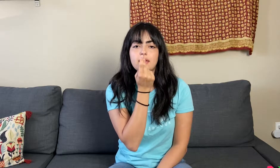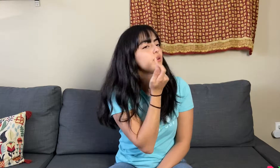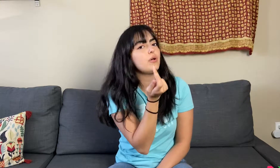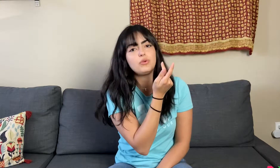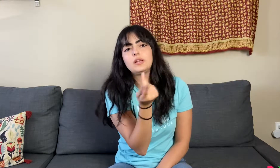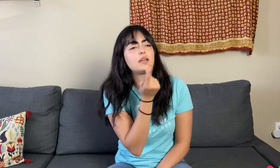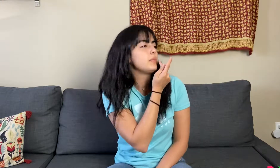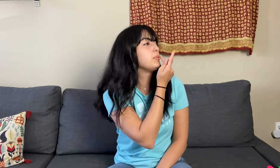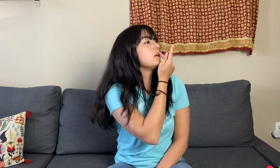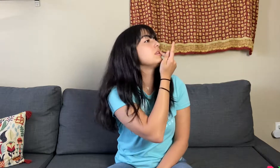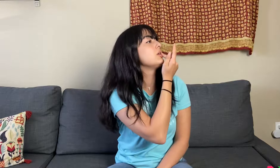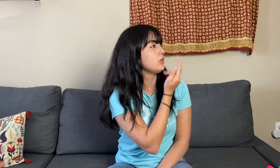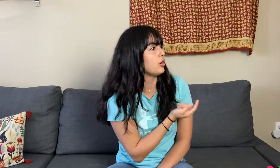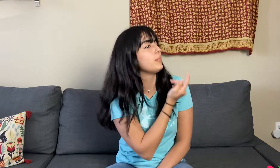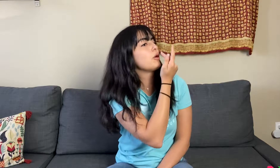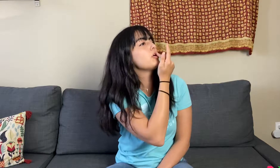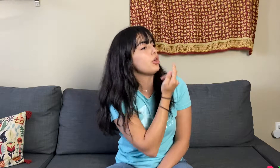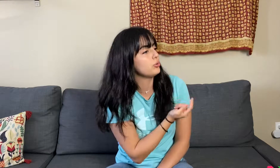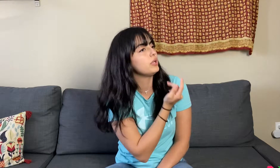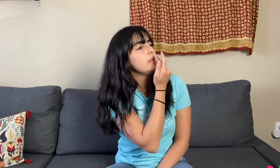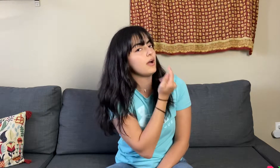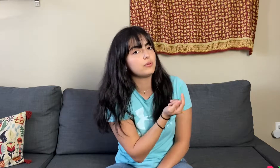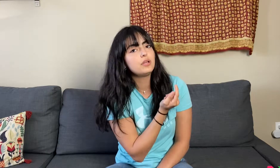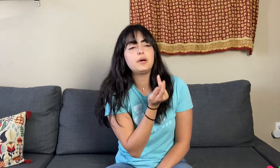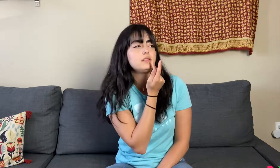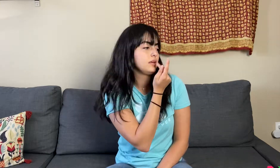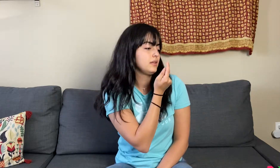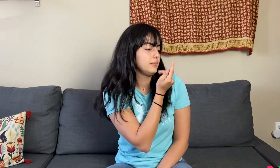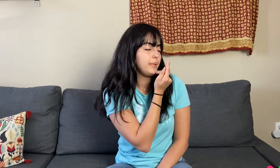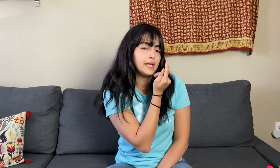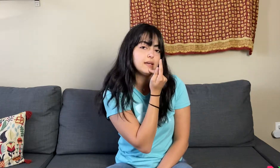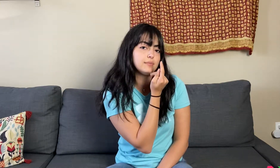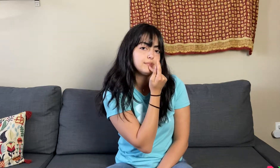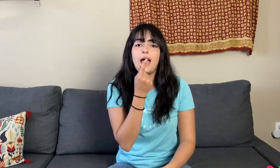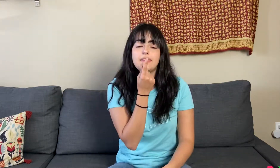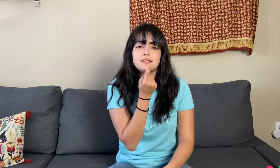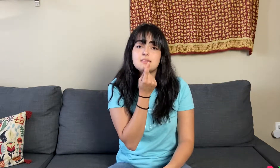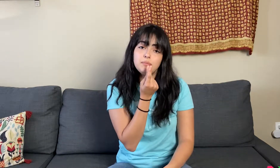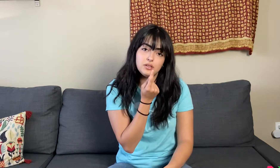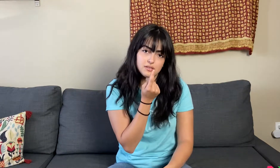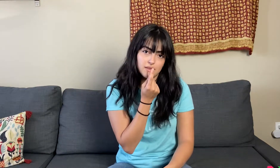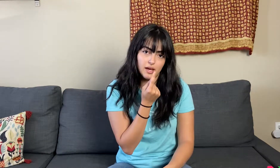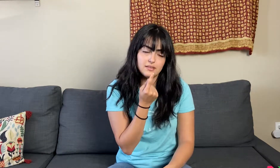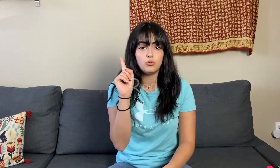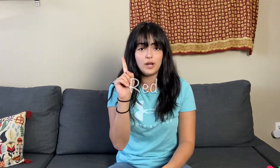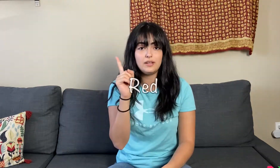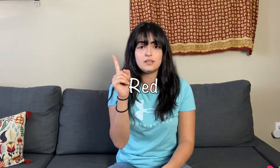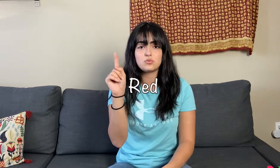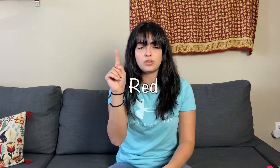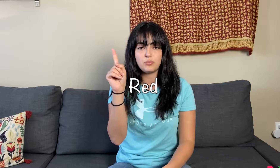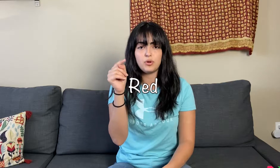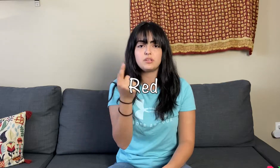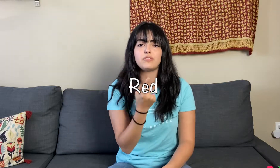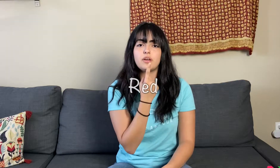not really going to be pulling down your mouth all the way down, but pink. And then similar to that, red is with your pointer finger